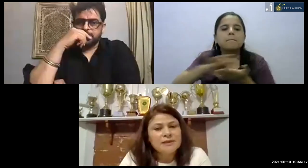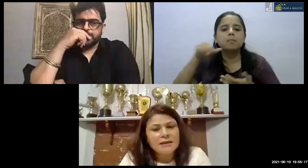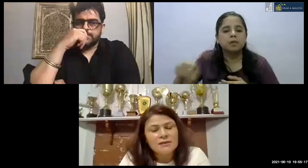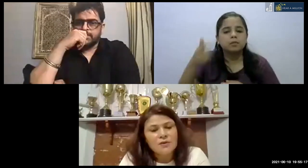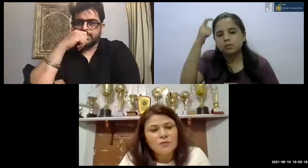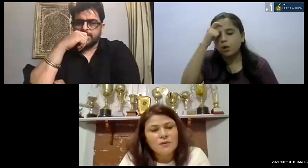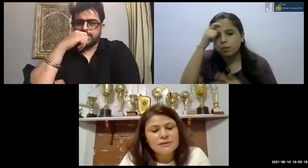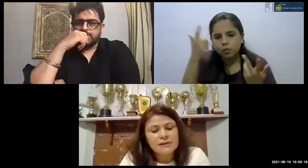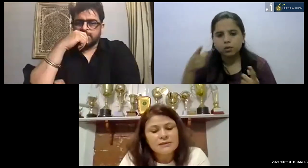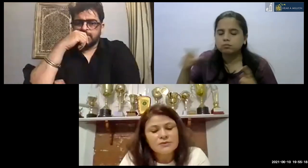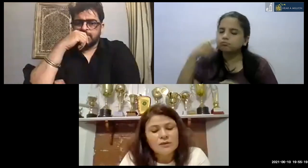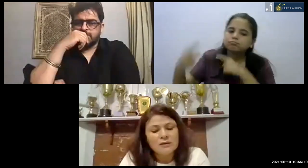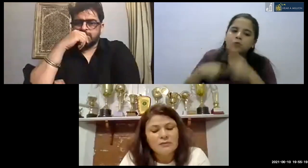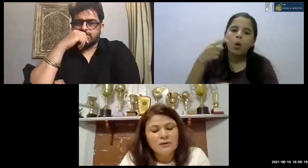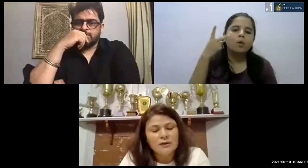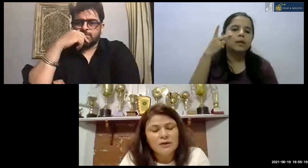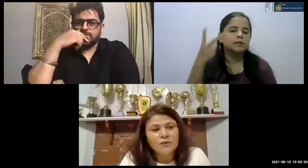problem is that there's always this,